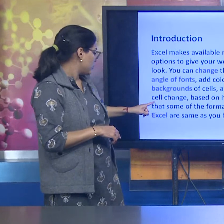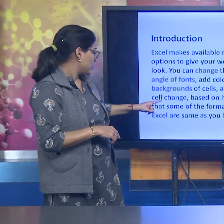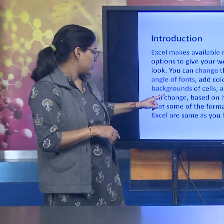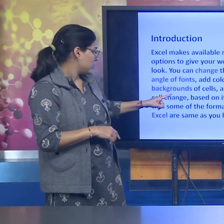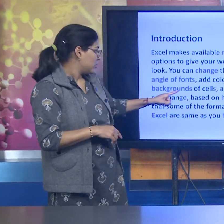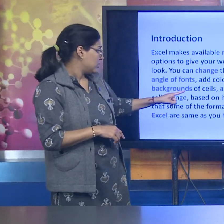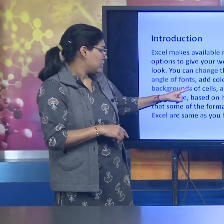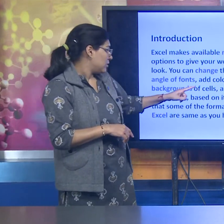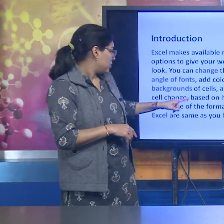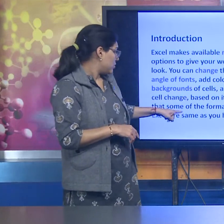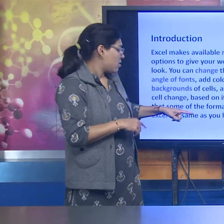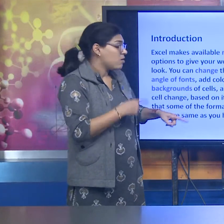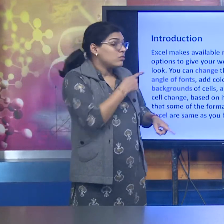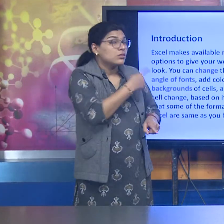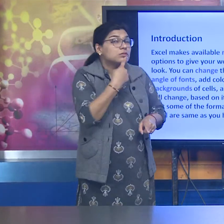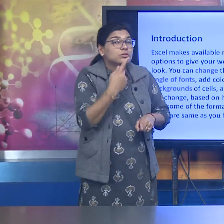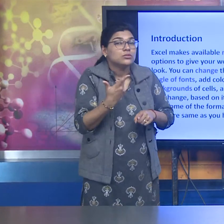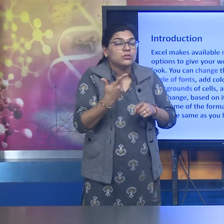and have the format